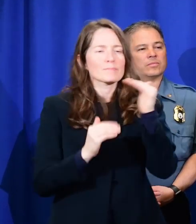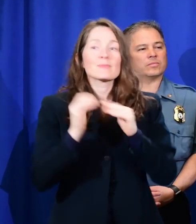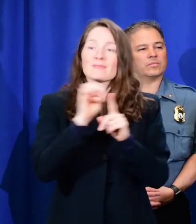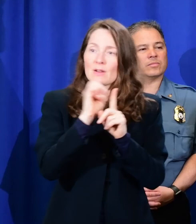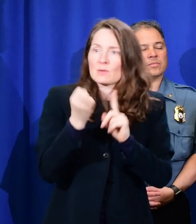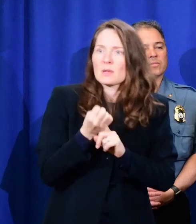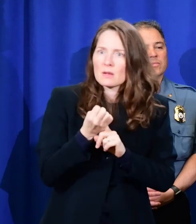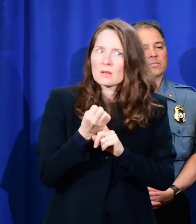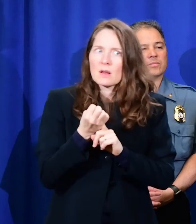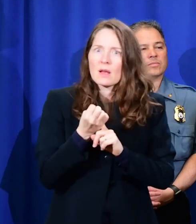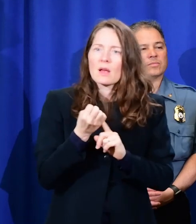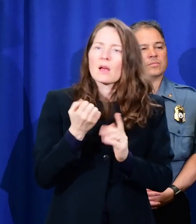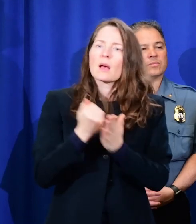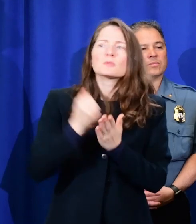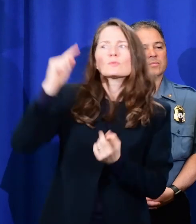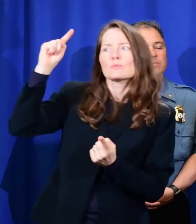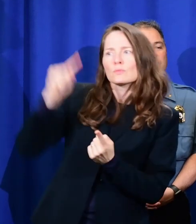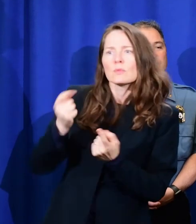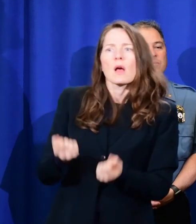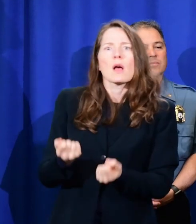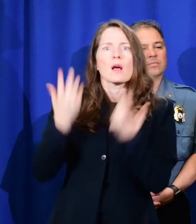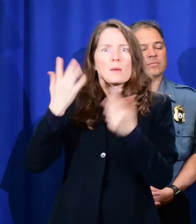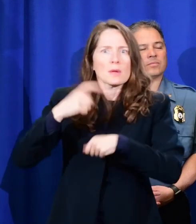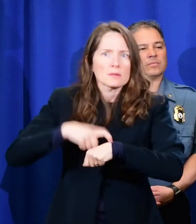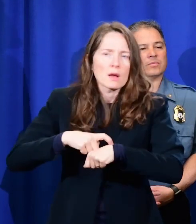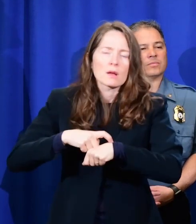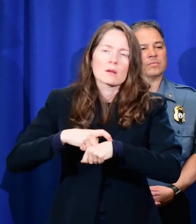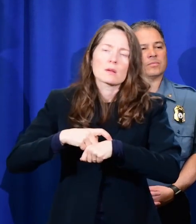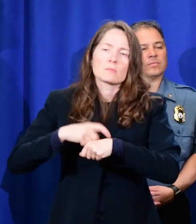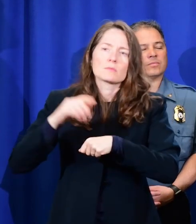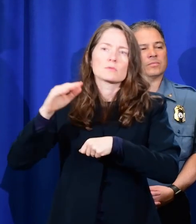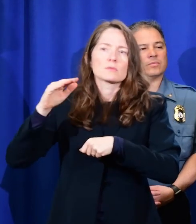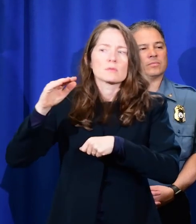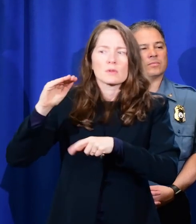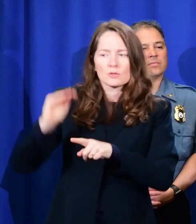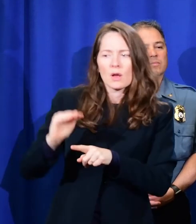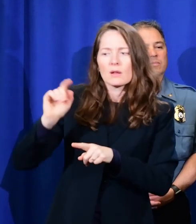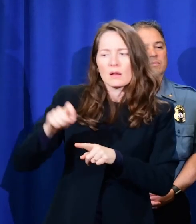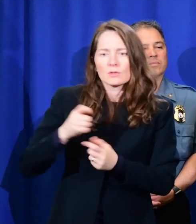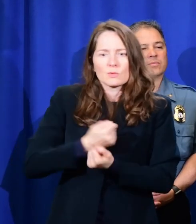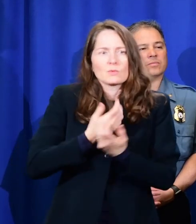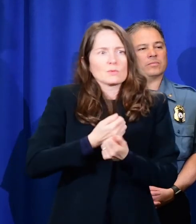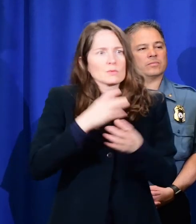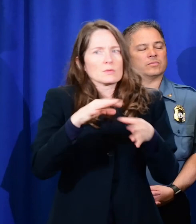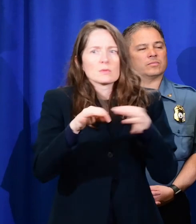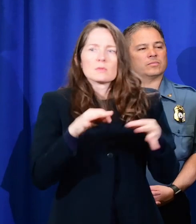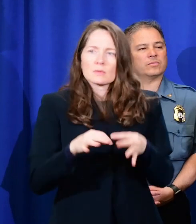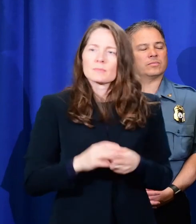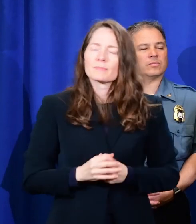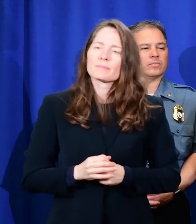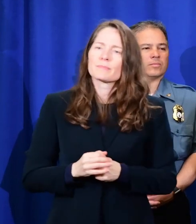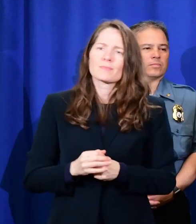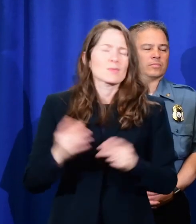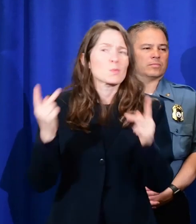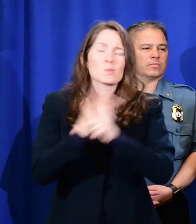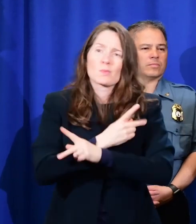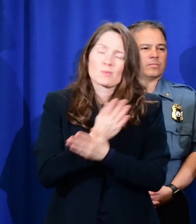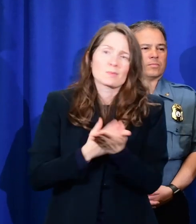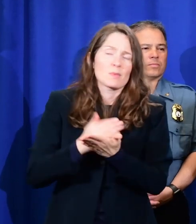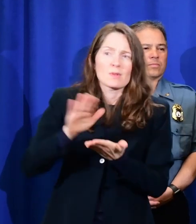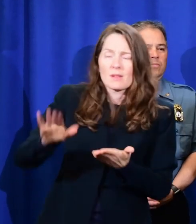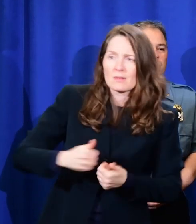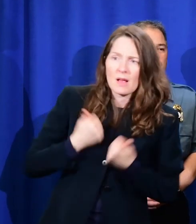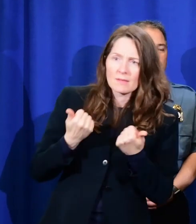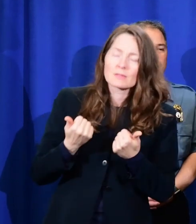these children have to relive the absolute worst experiences of their lives. While these agencies and partnerships and resources are what make